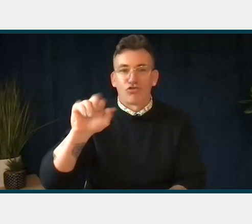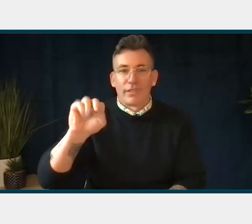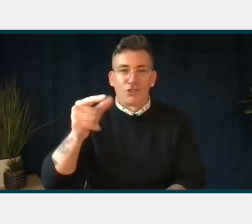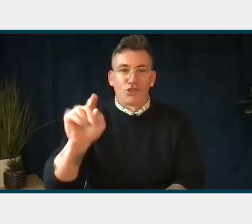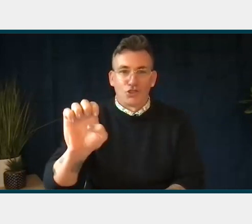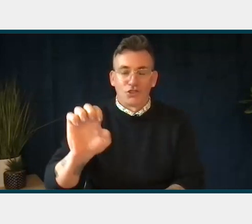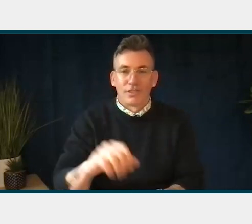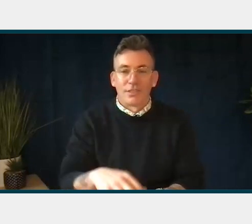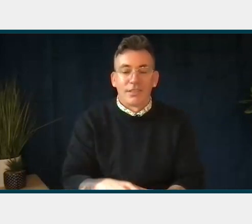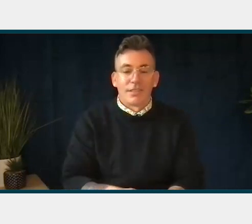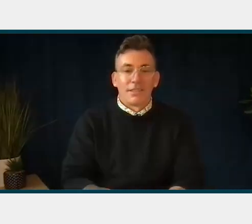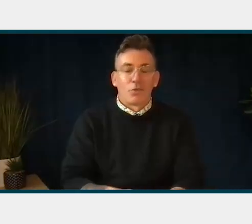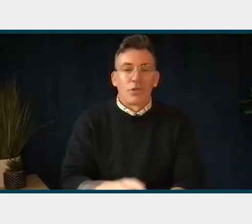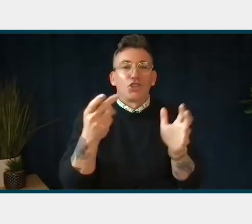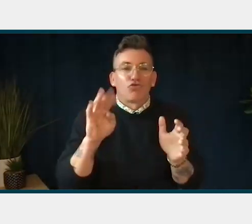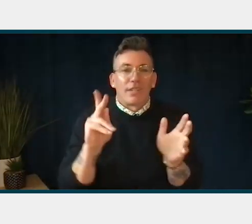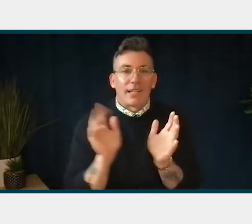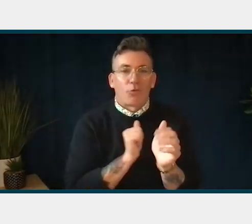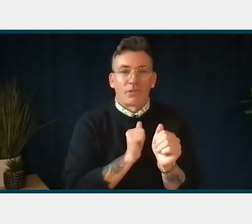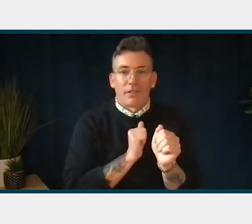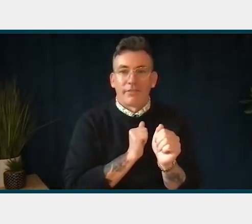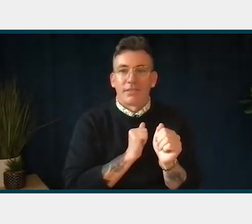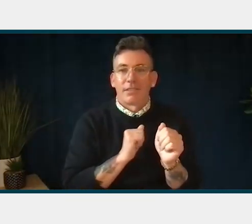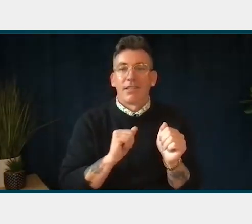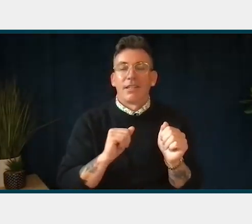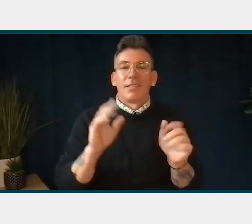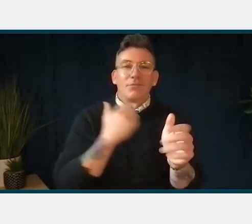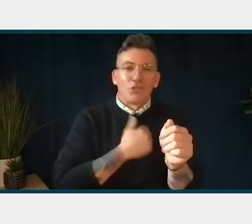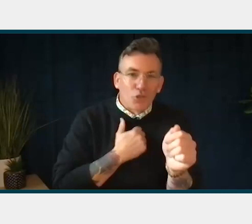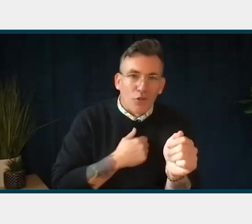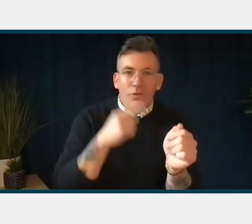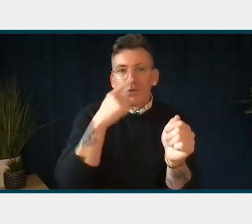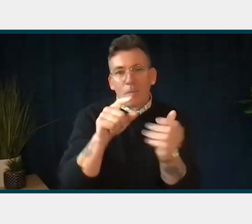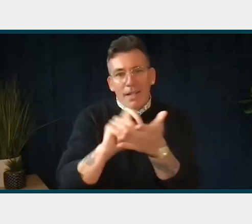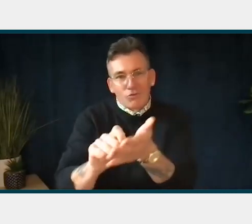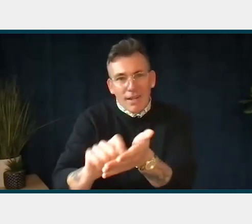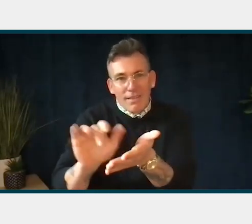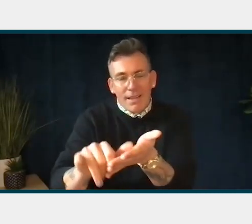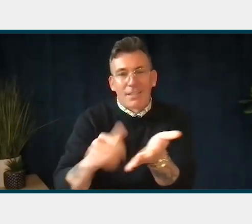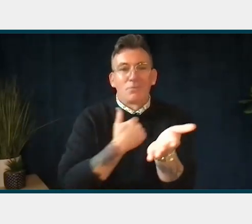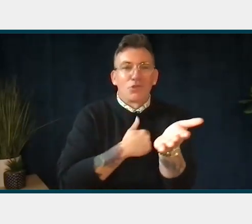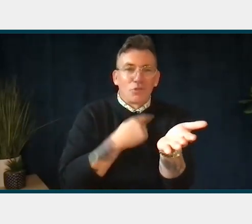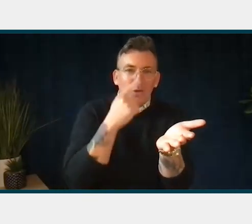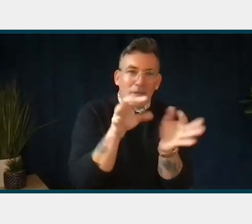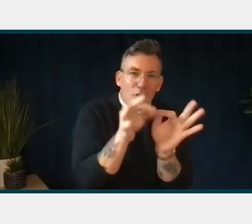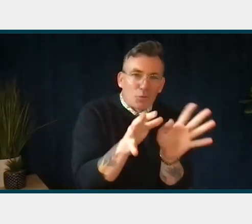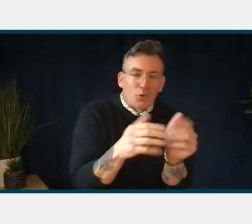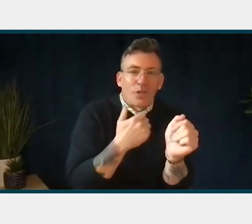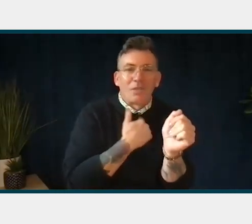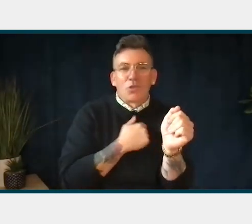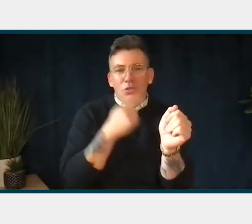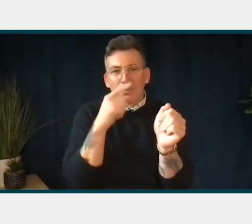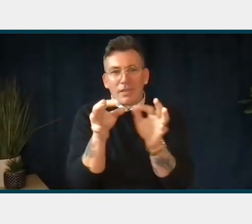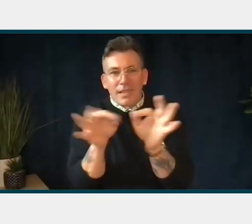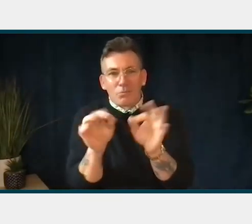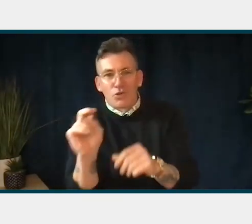heard the phrase deaf cringe, where we'll shrink ourselves. Say, I'm sorry, if you wouldn't mind writing